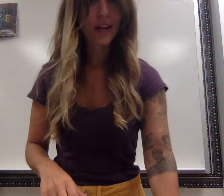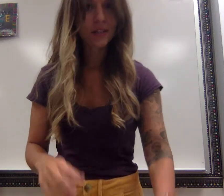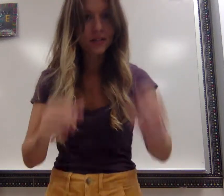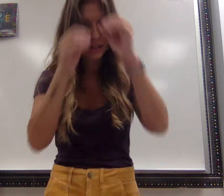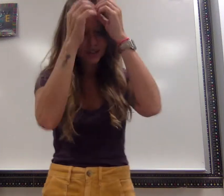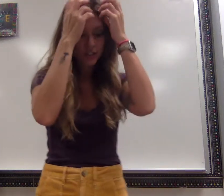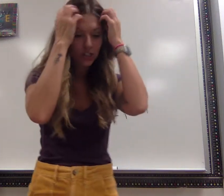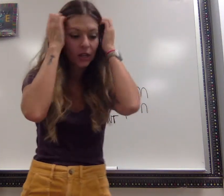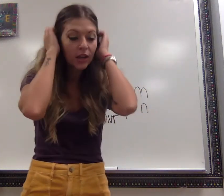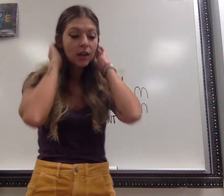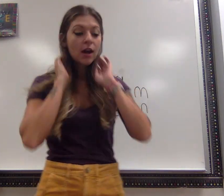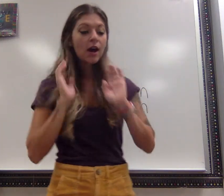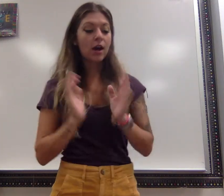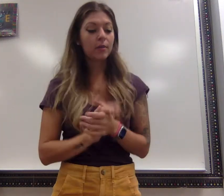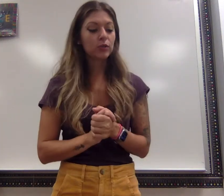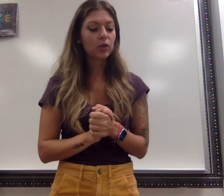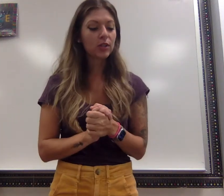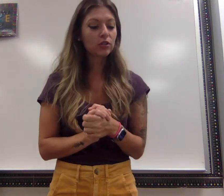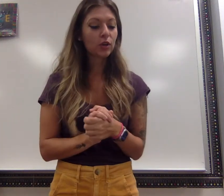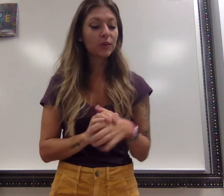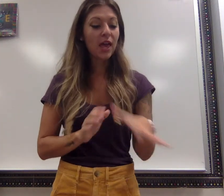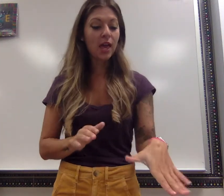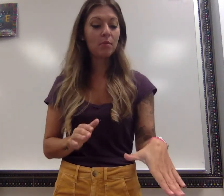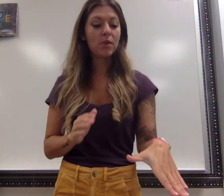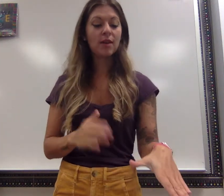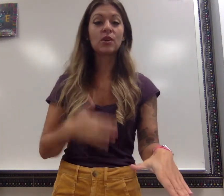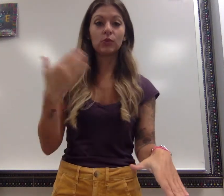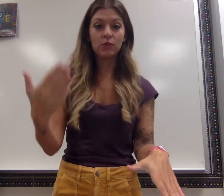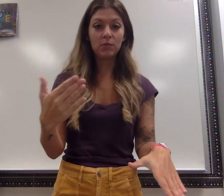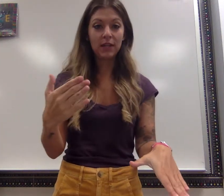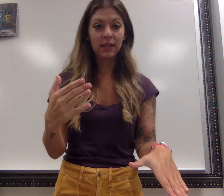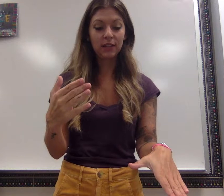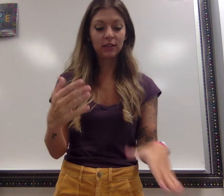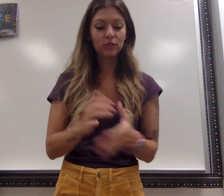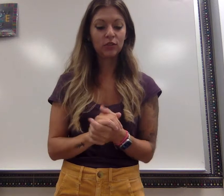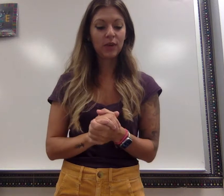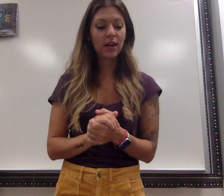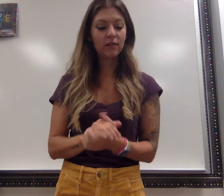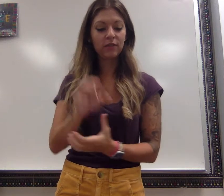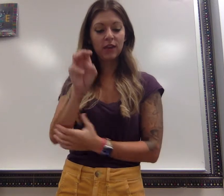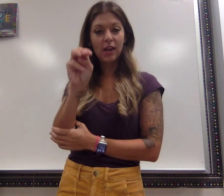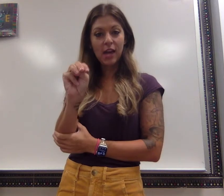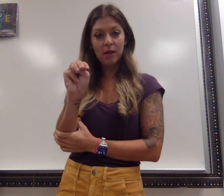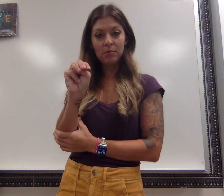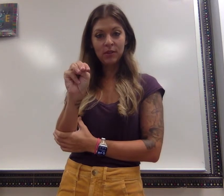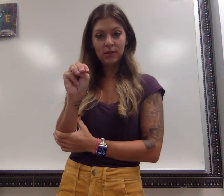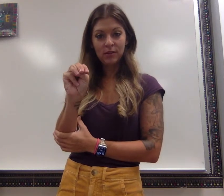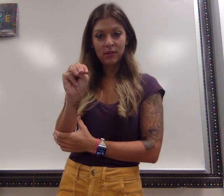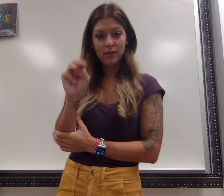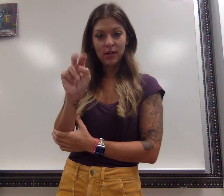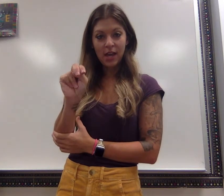last section. So let's start with M, and then we'll do the beginning. So we have M,